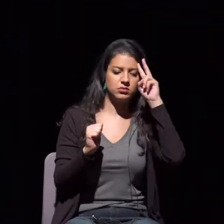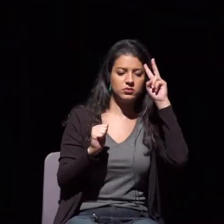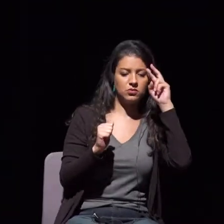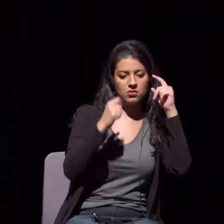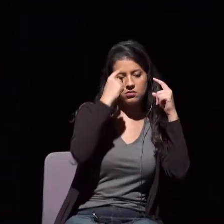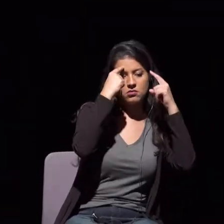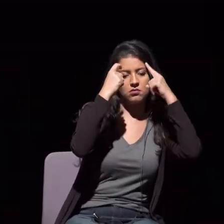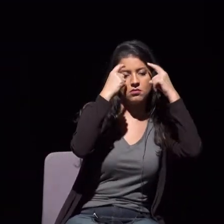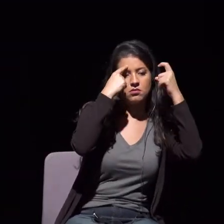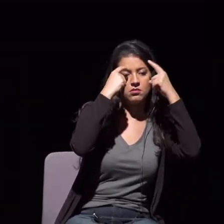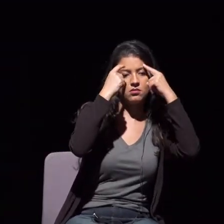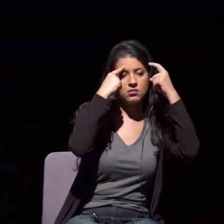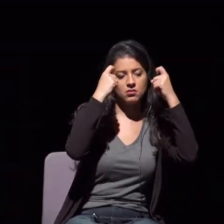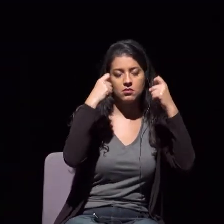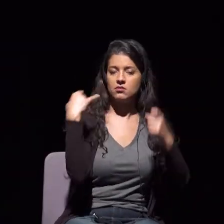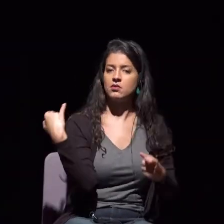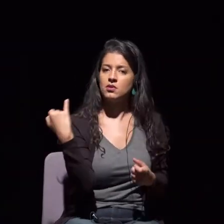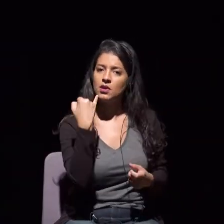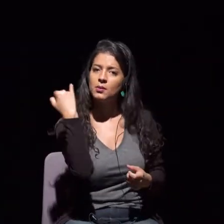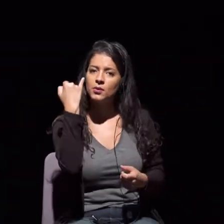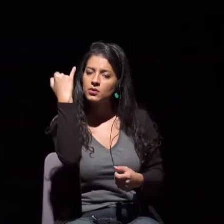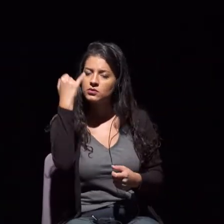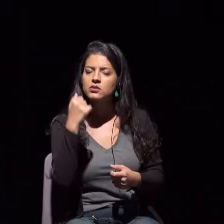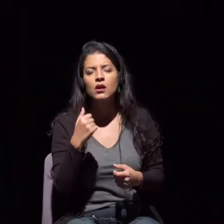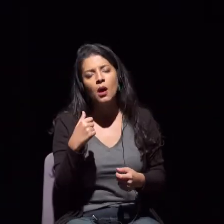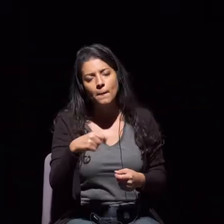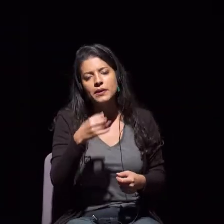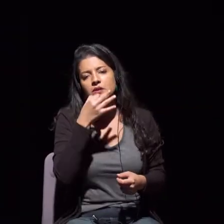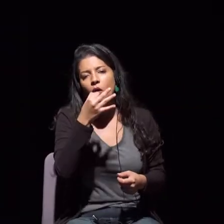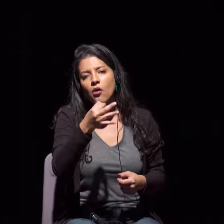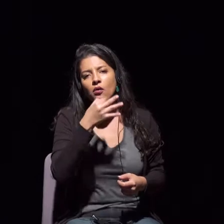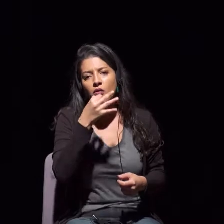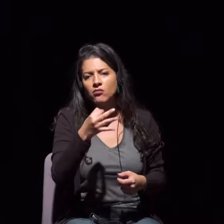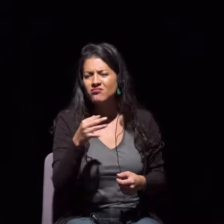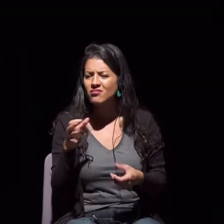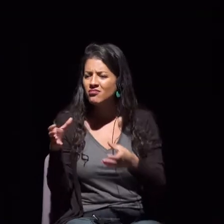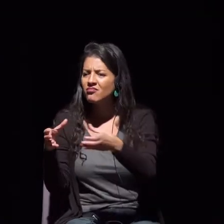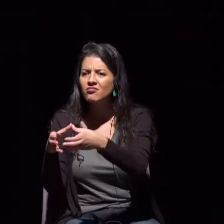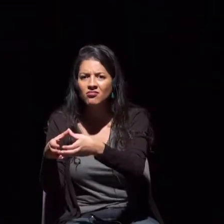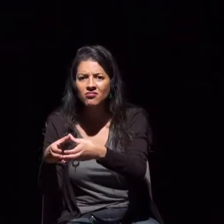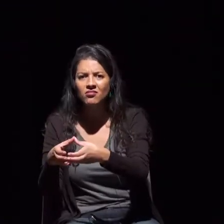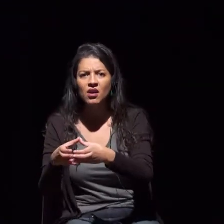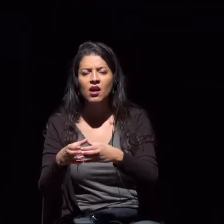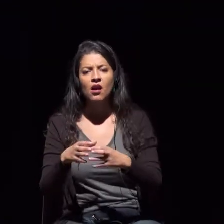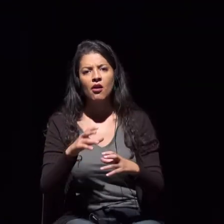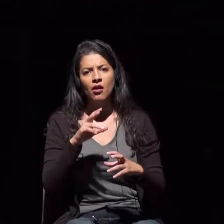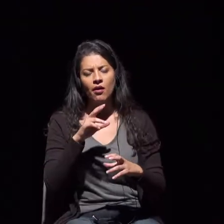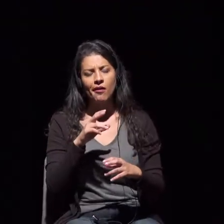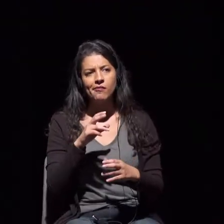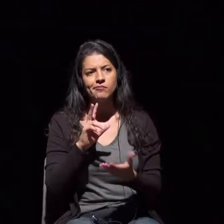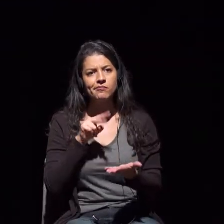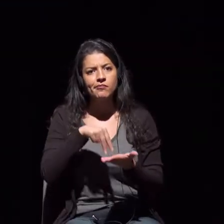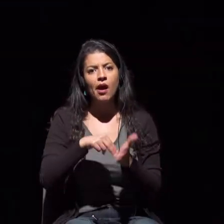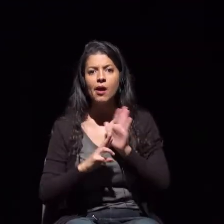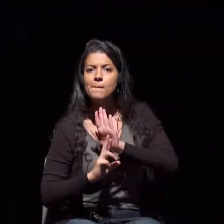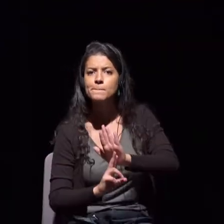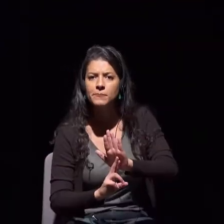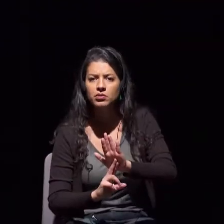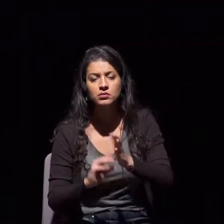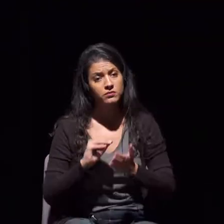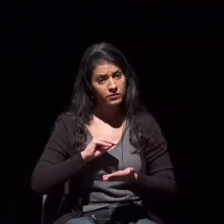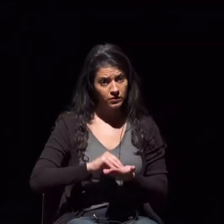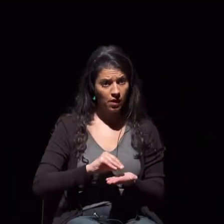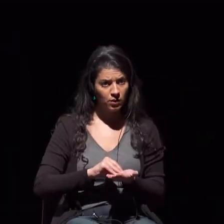about the absence of history, the absence of community, you know. And he created this work, which still sits there in